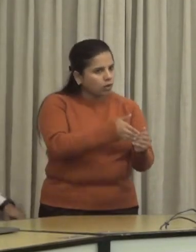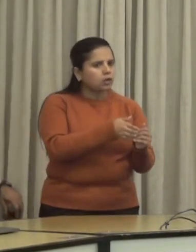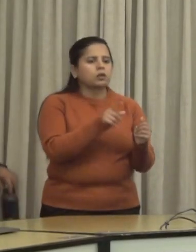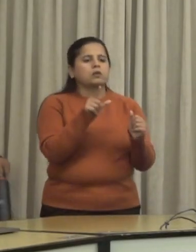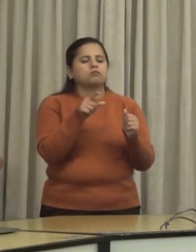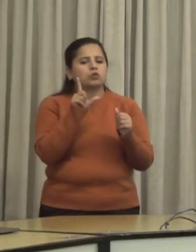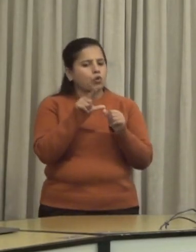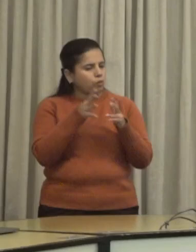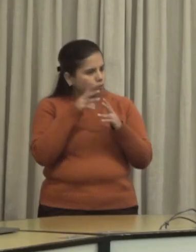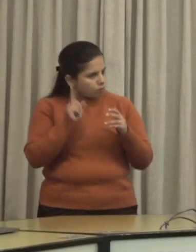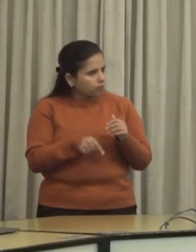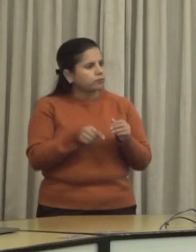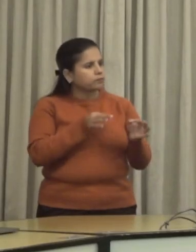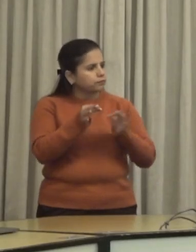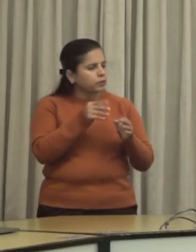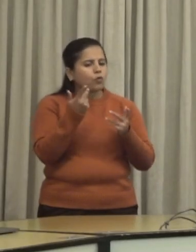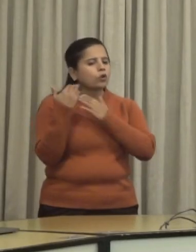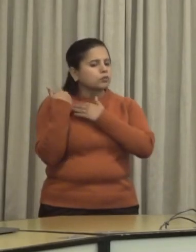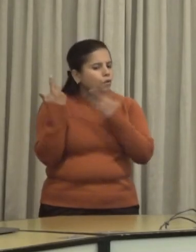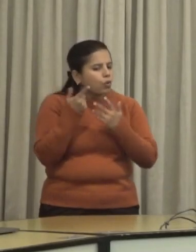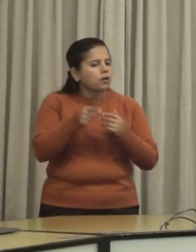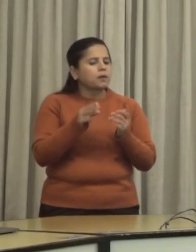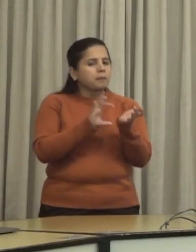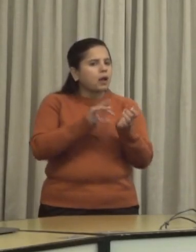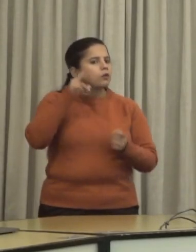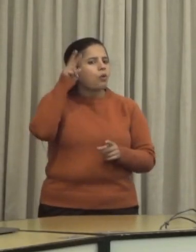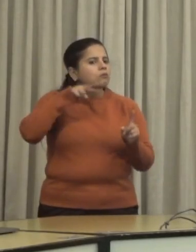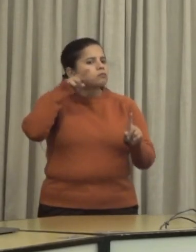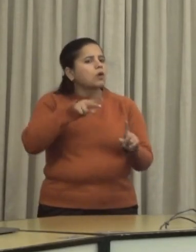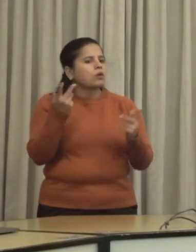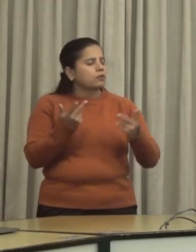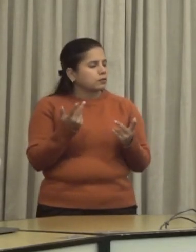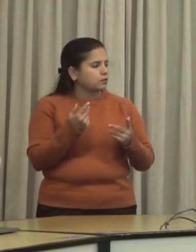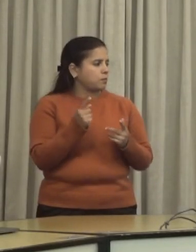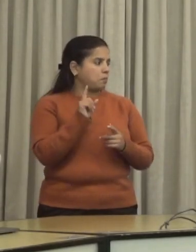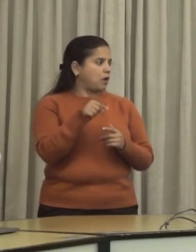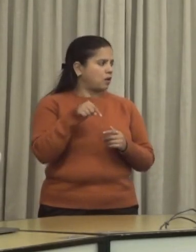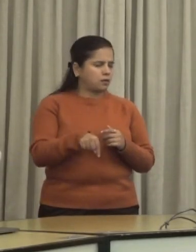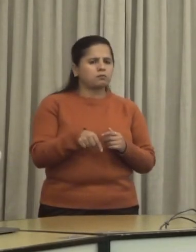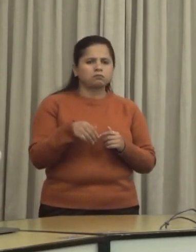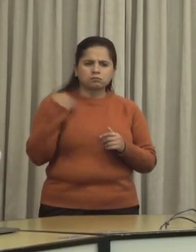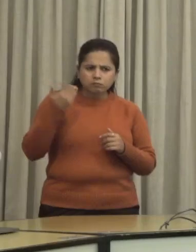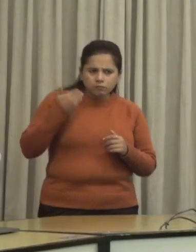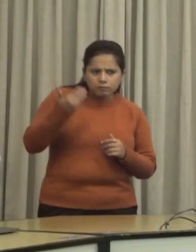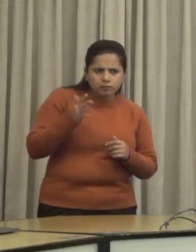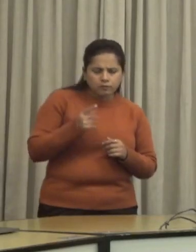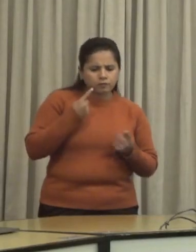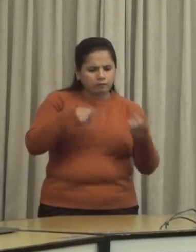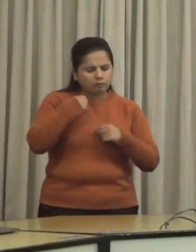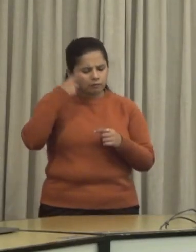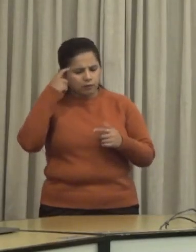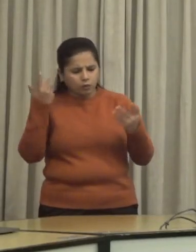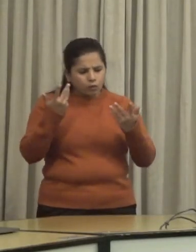be informed by what responsible medical opinion has to say, but it's taking a while for the twain to meet.